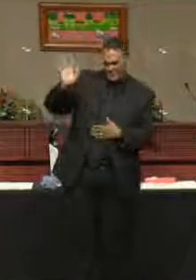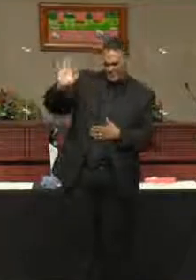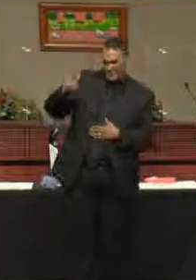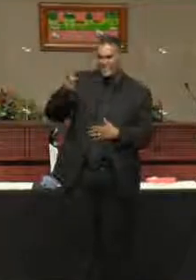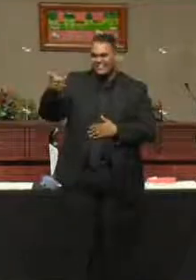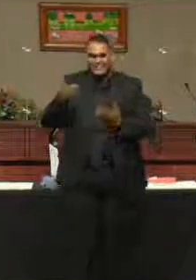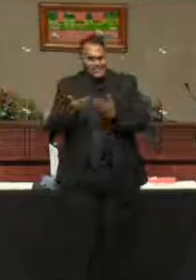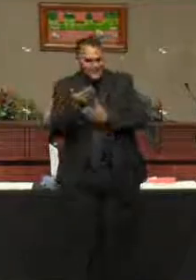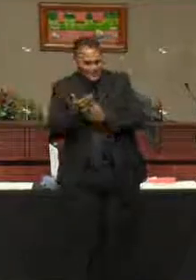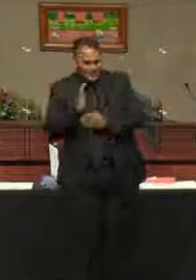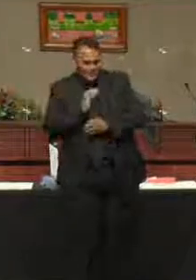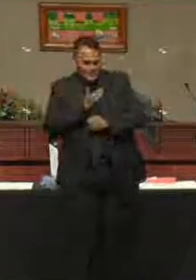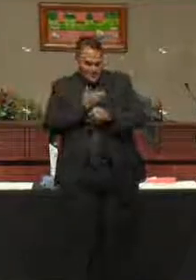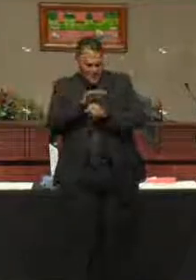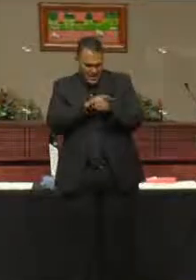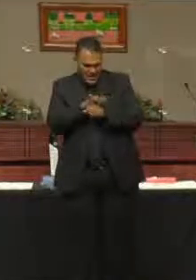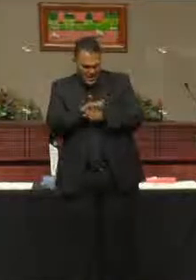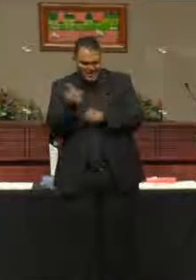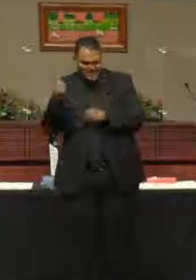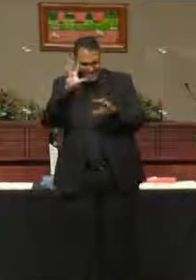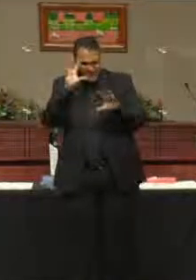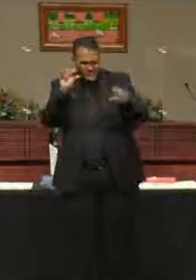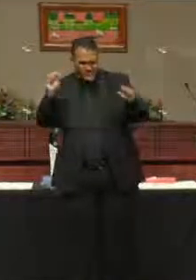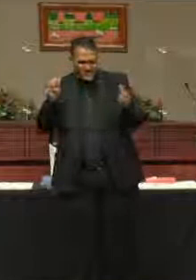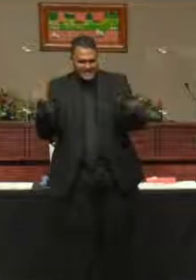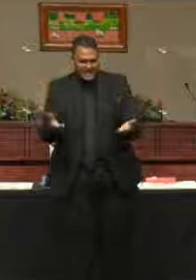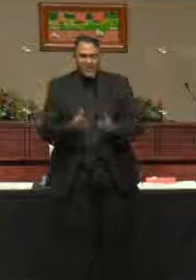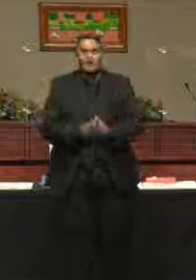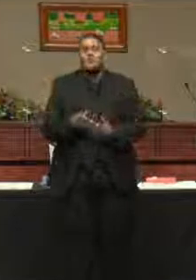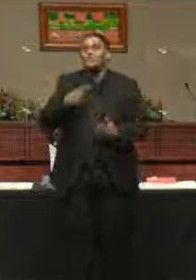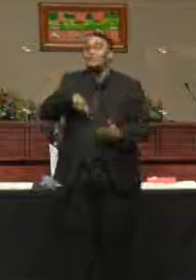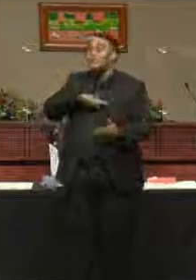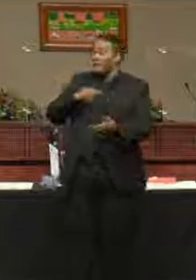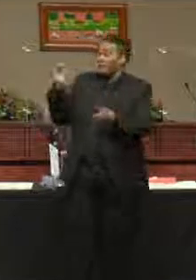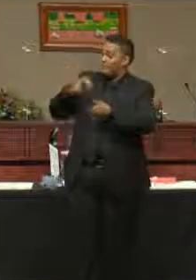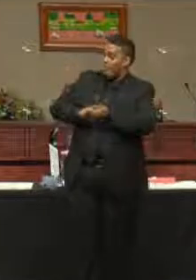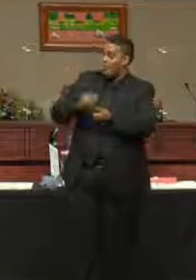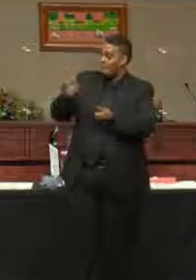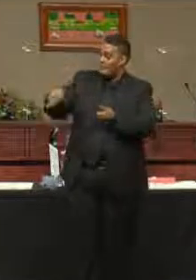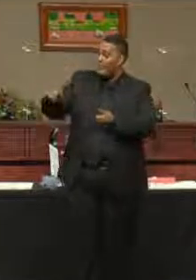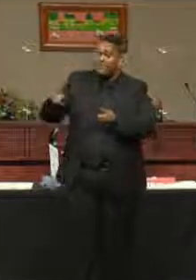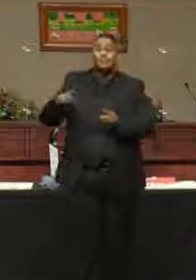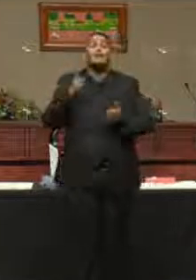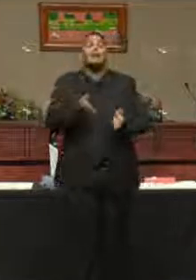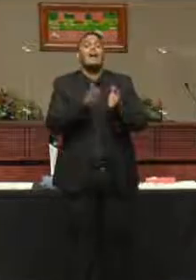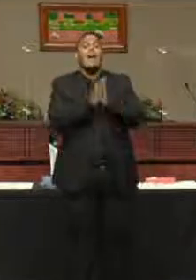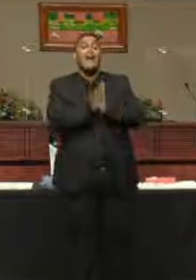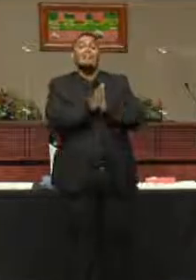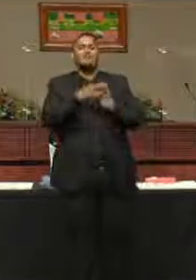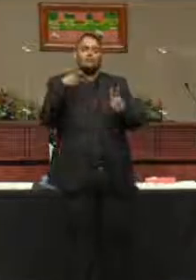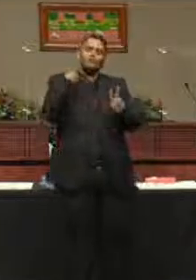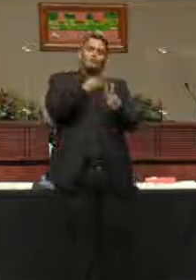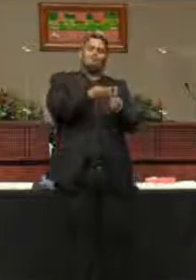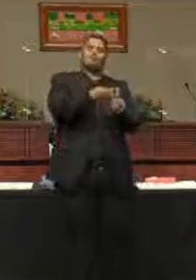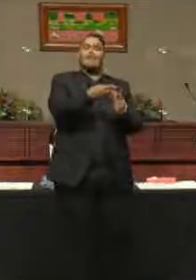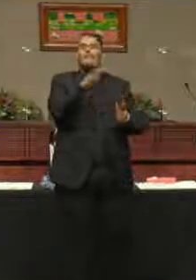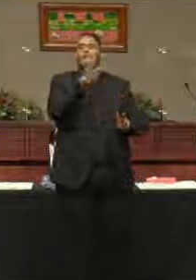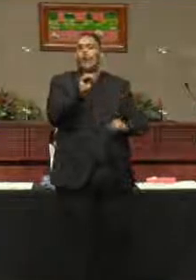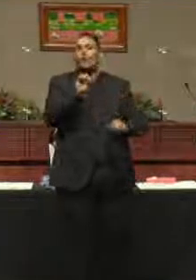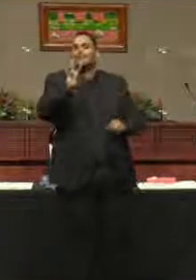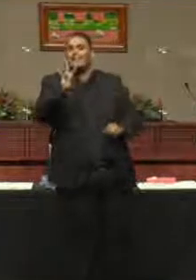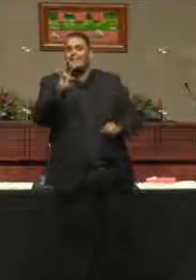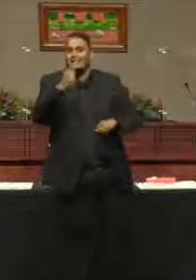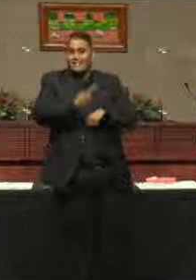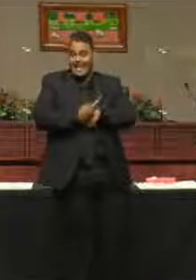our area. We asked our residents to tag themselves for 407 Day, and here are a few of the folks